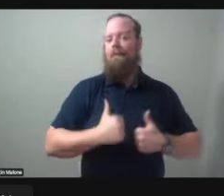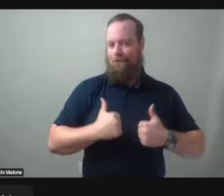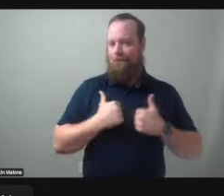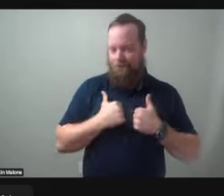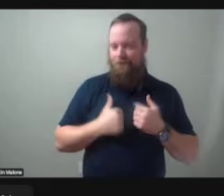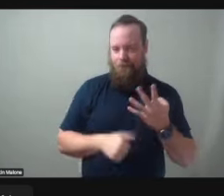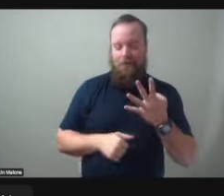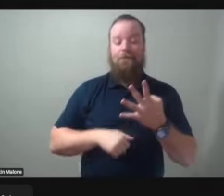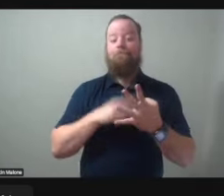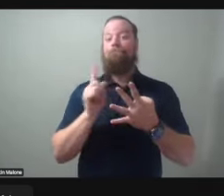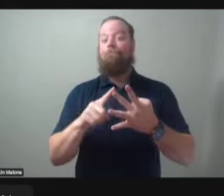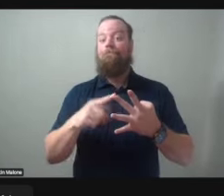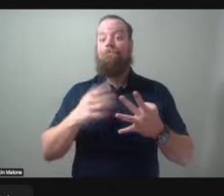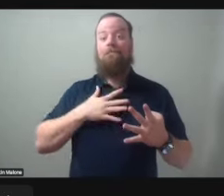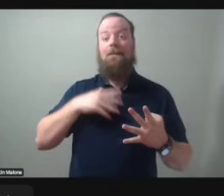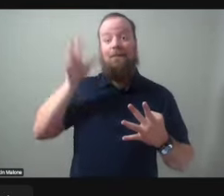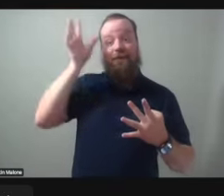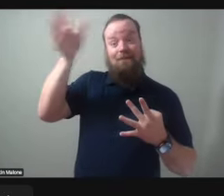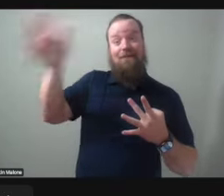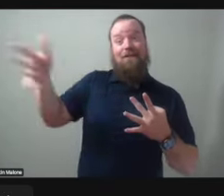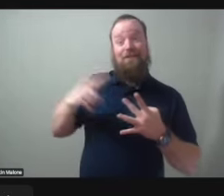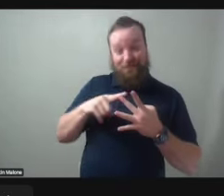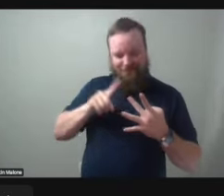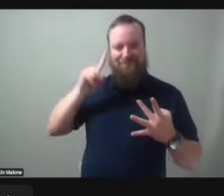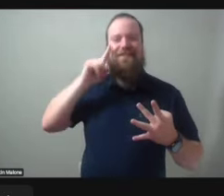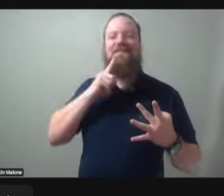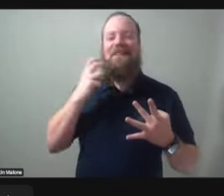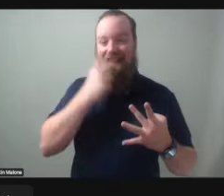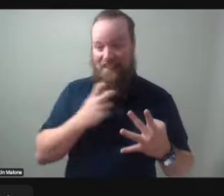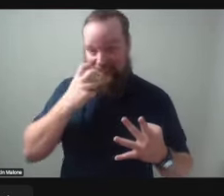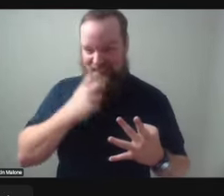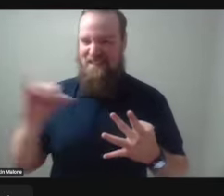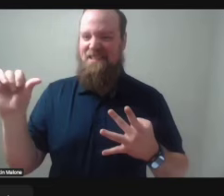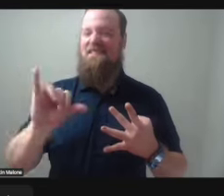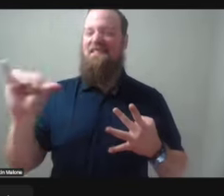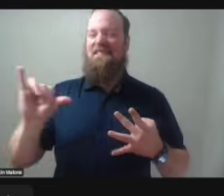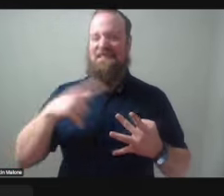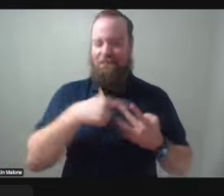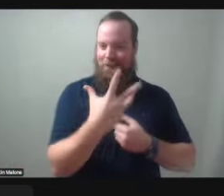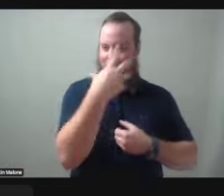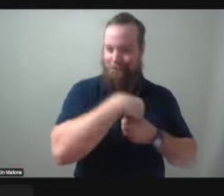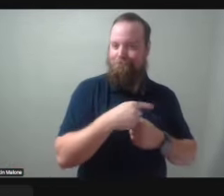grandfather was the first person who was that we know of born deaf, and he did not sign.